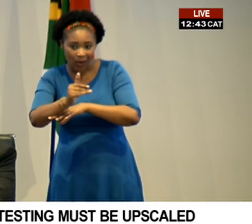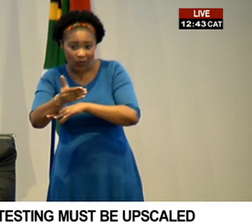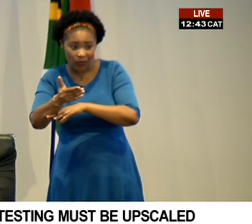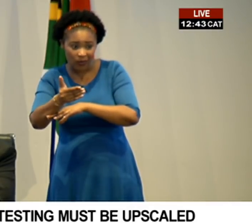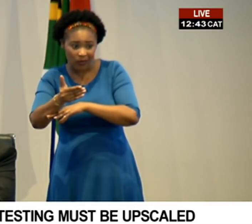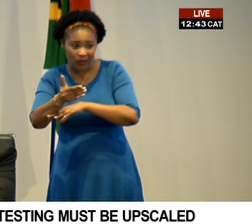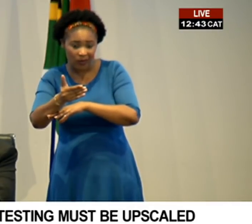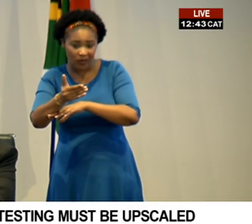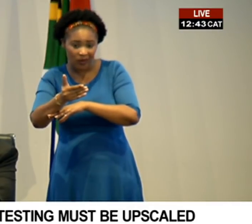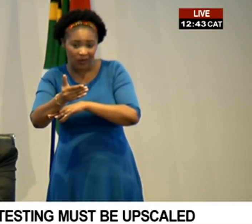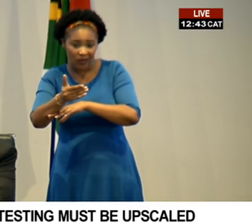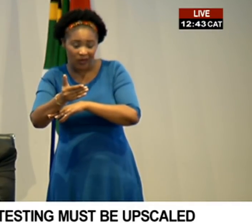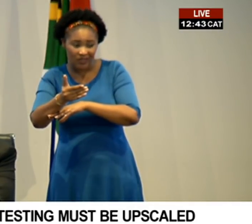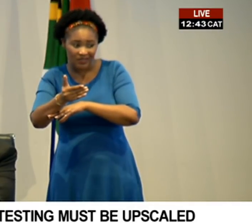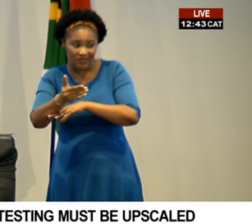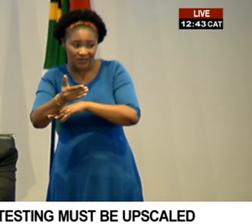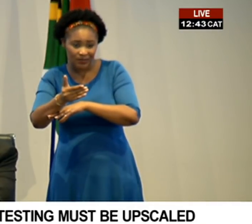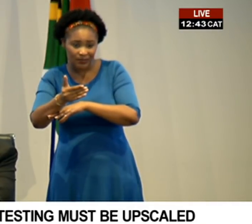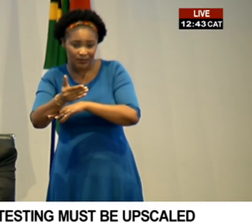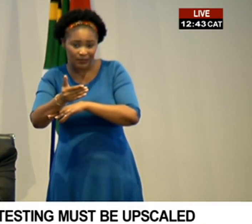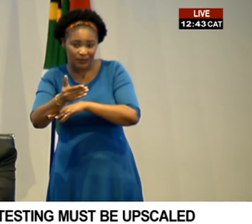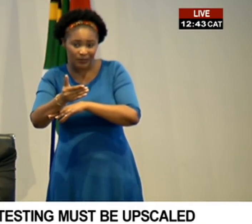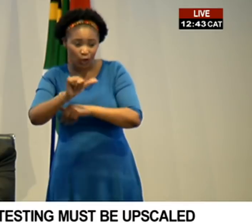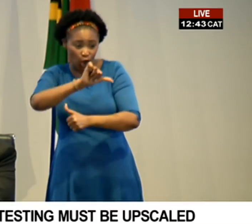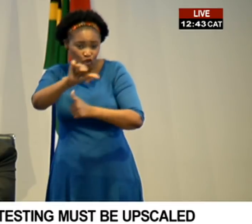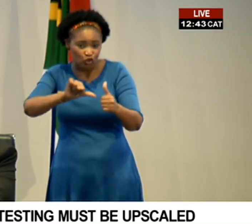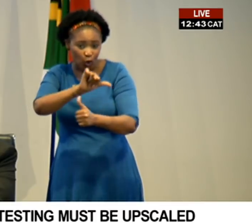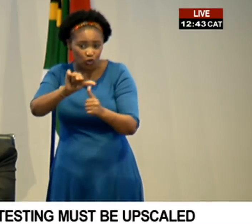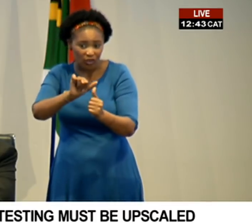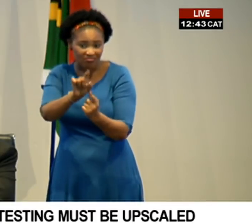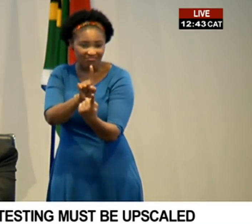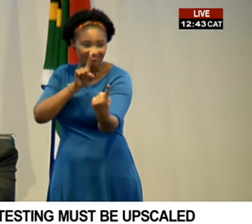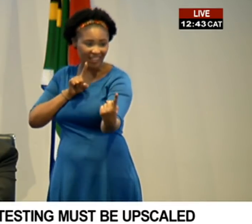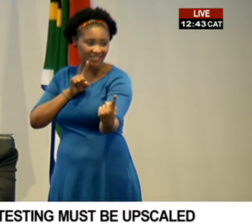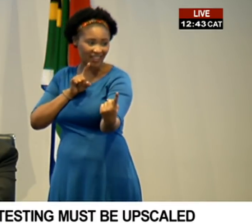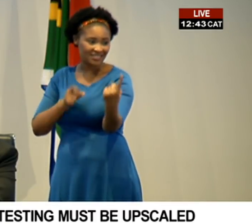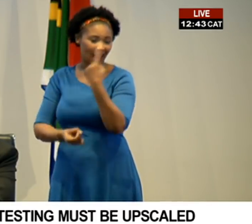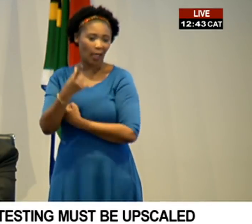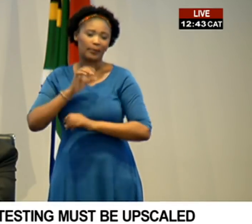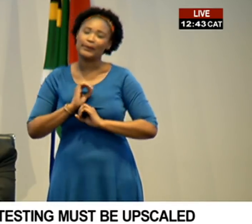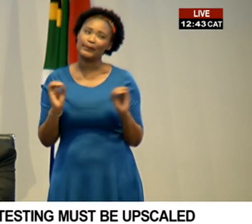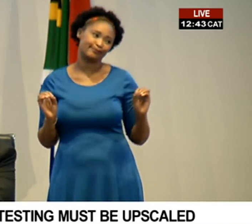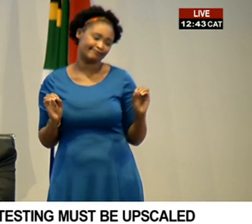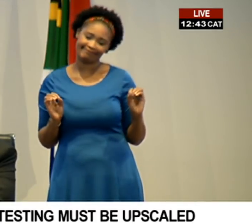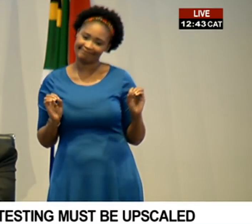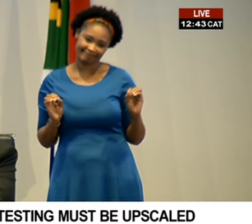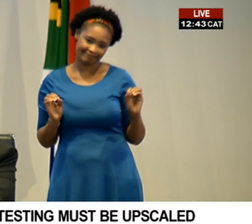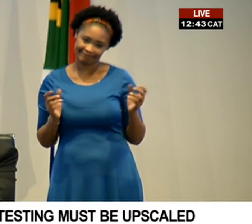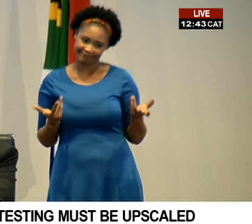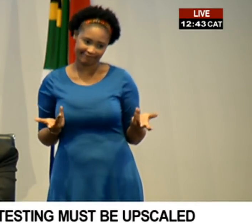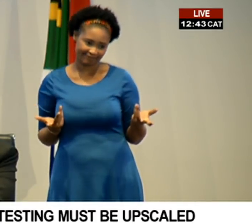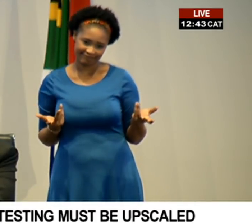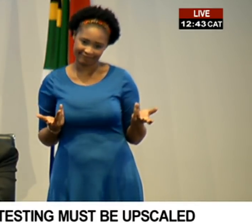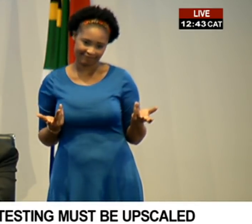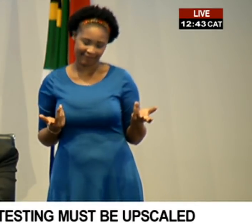through lack of sufficient social distancing. And as has been reported to